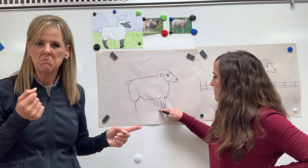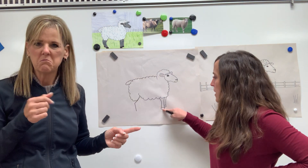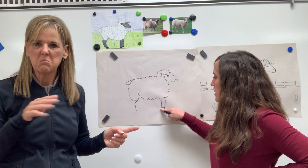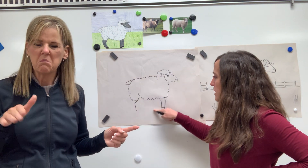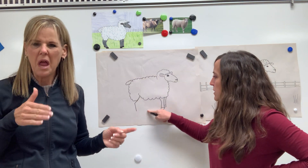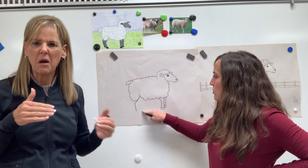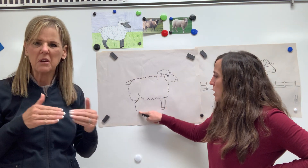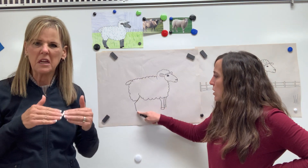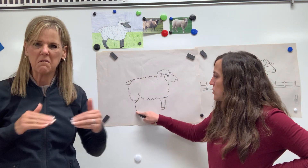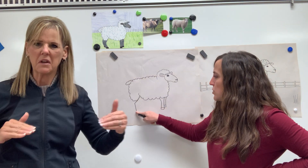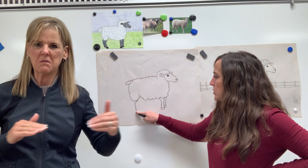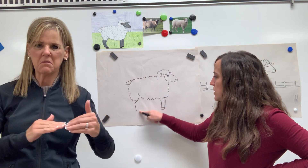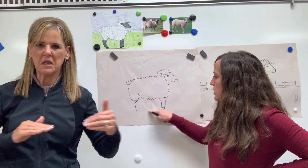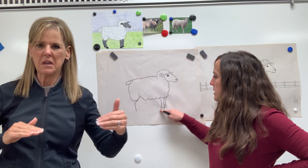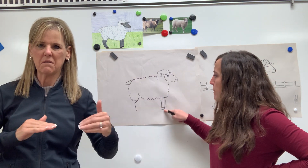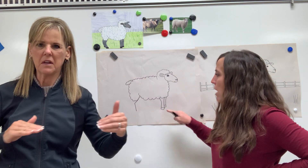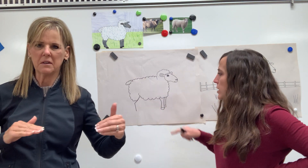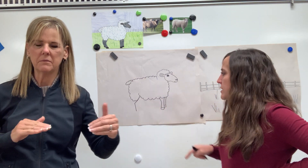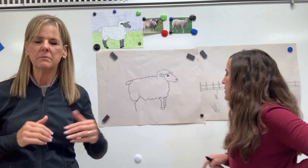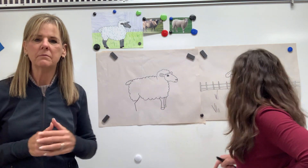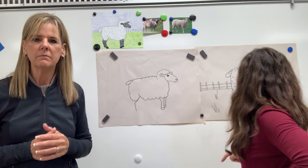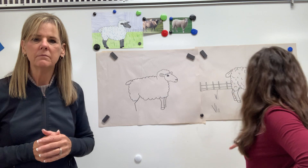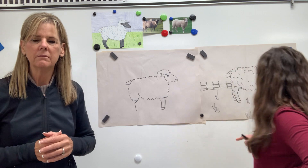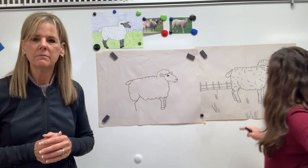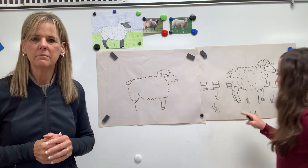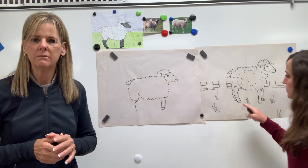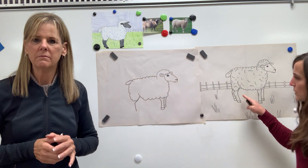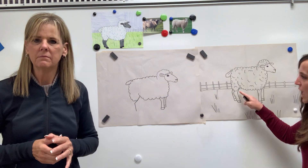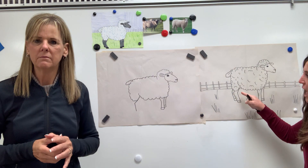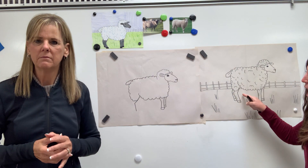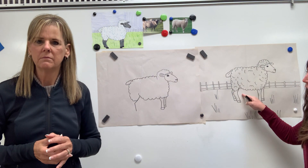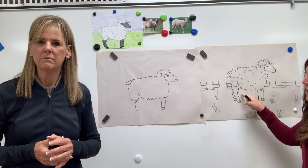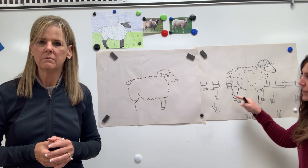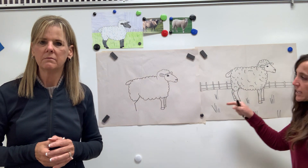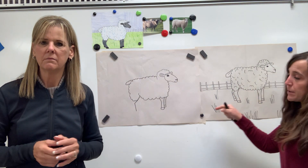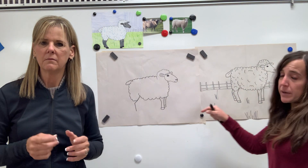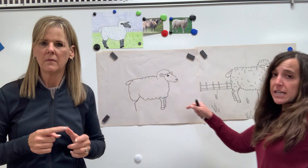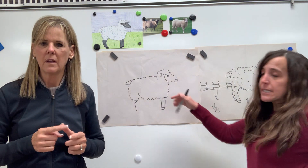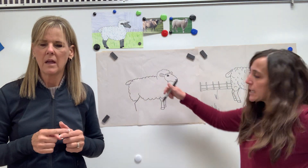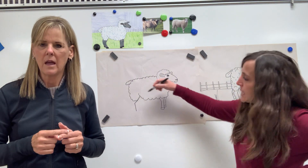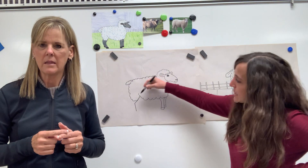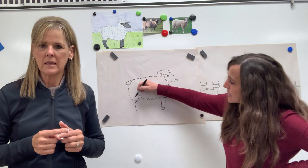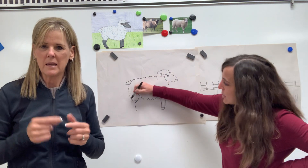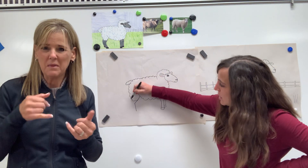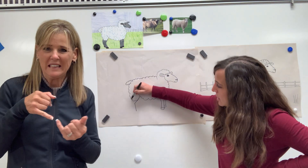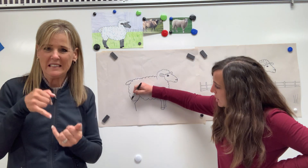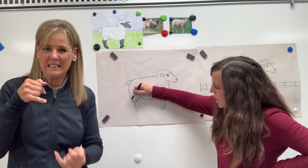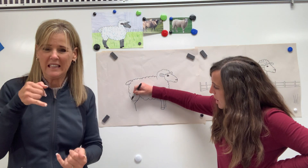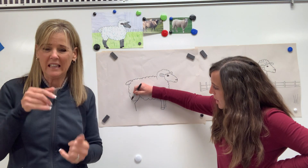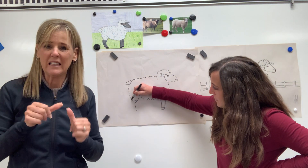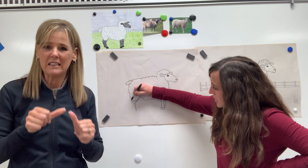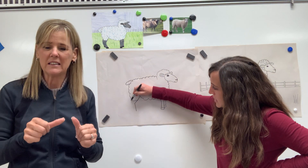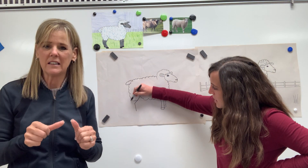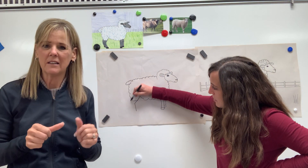even. This is the one closer to us, so it's about even. And then keeping it skinny still, I'm gonna double